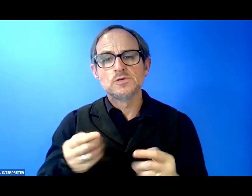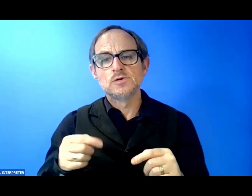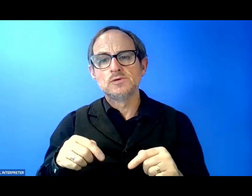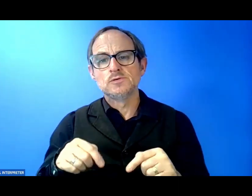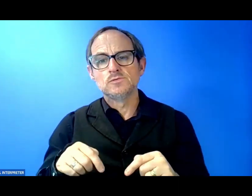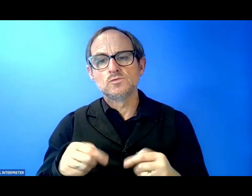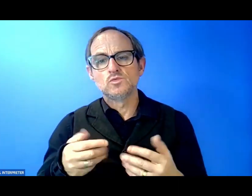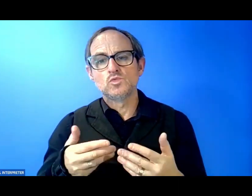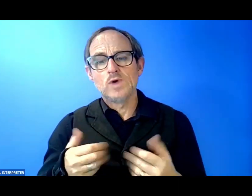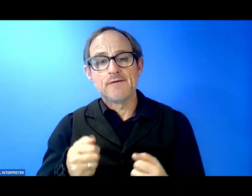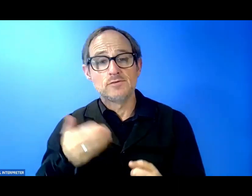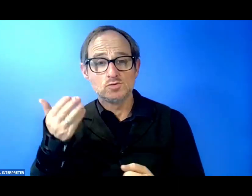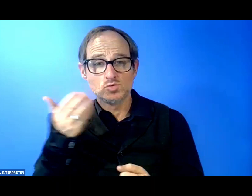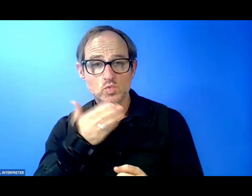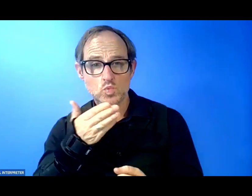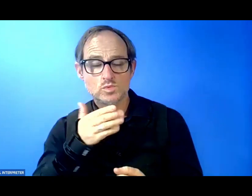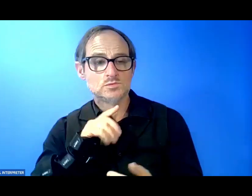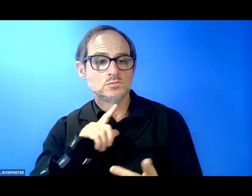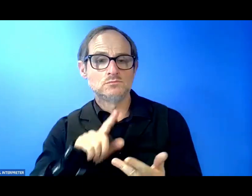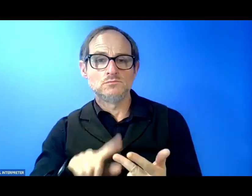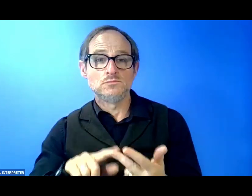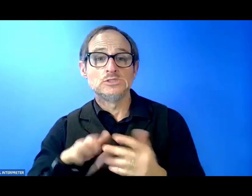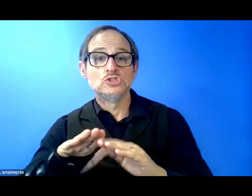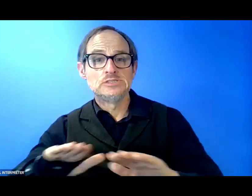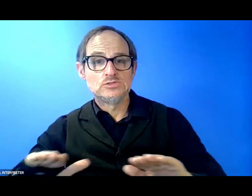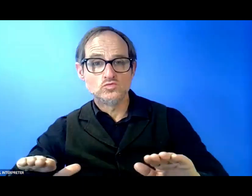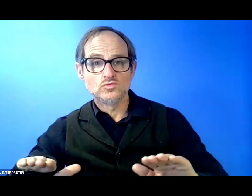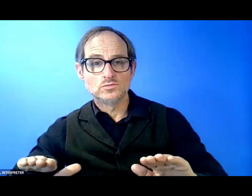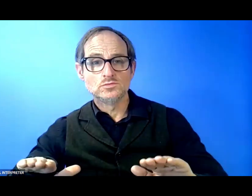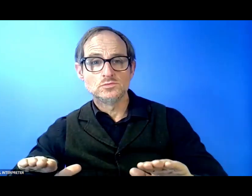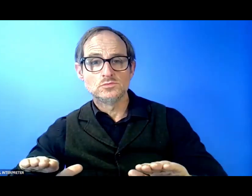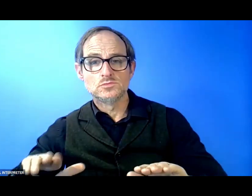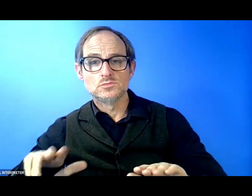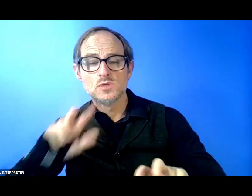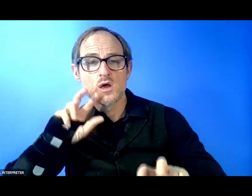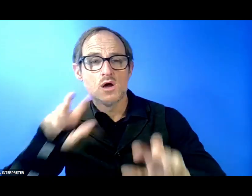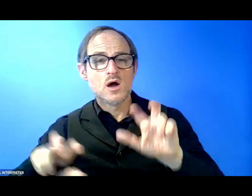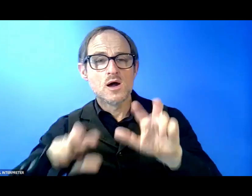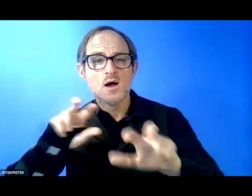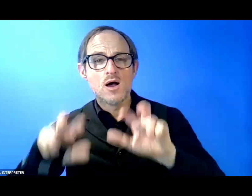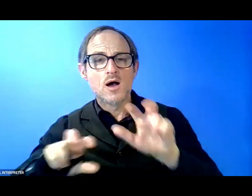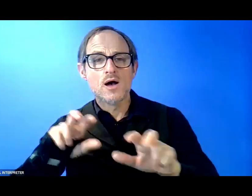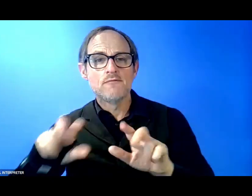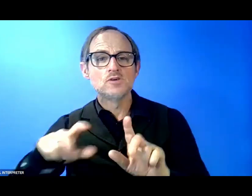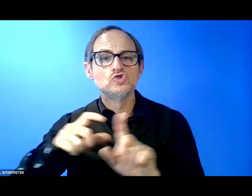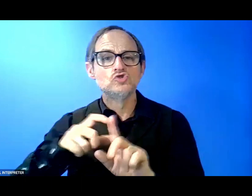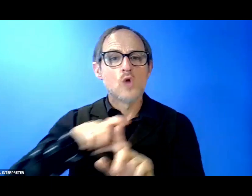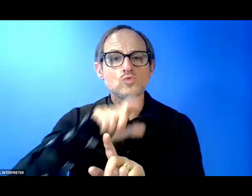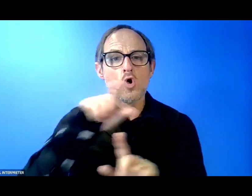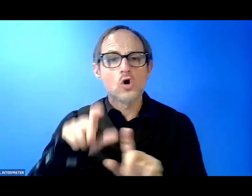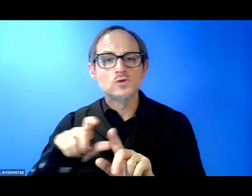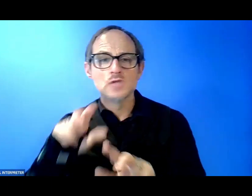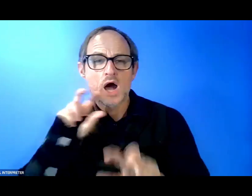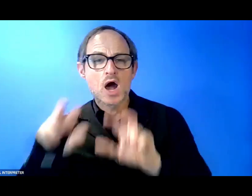We had schools. We had lots of children shouting "Doughnut" that I sent to